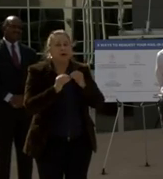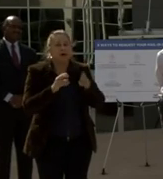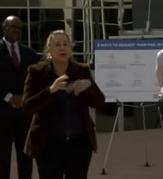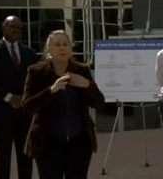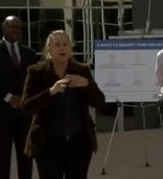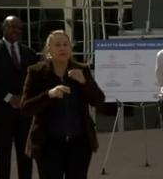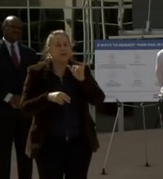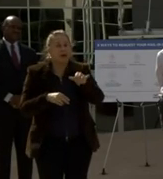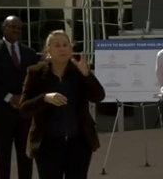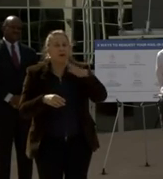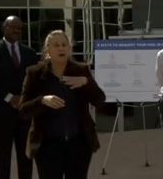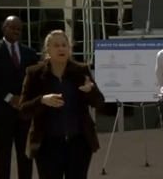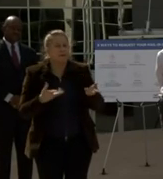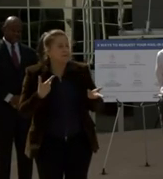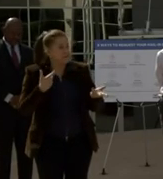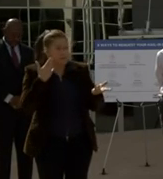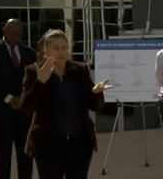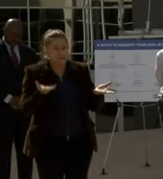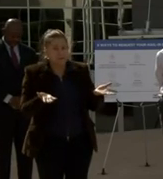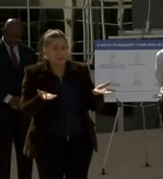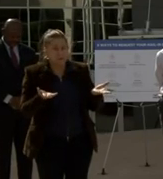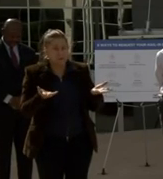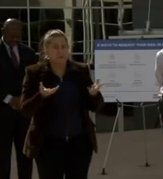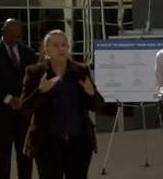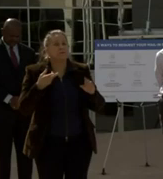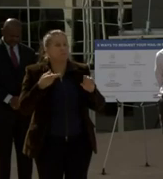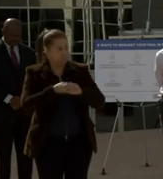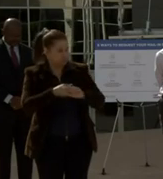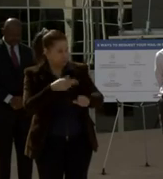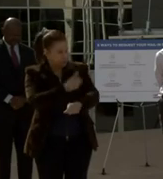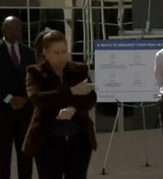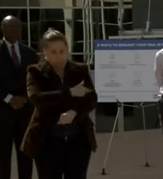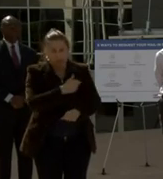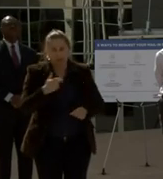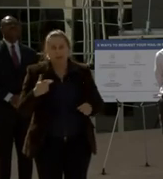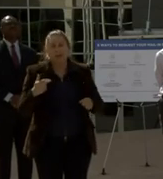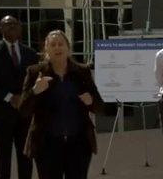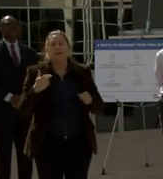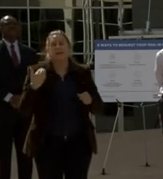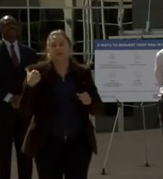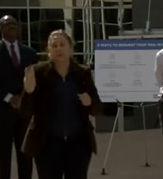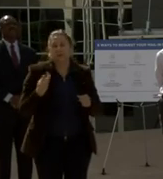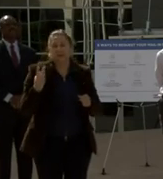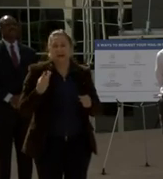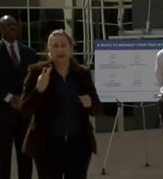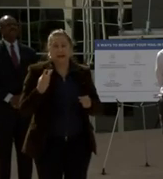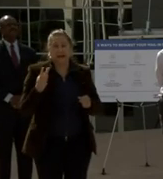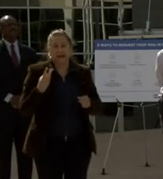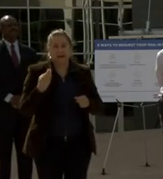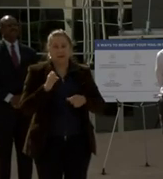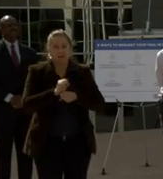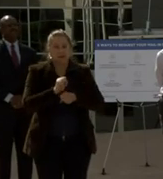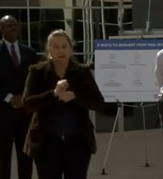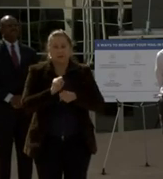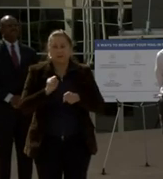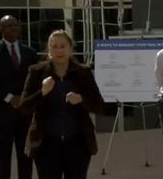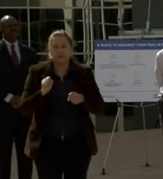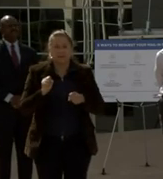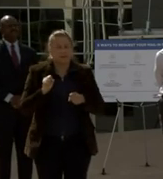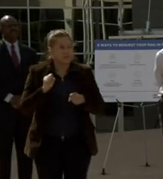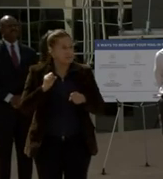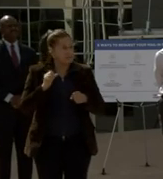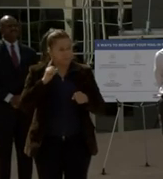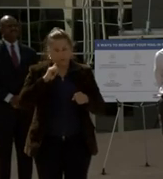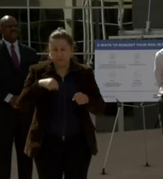Wednesday. He is a more than 2-decade employee of D.C. government, having worked 20 years in the office of the